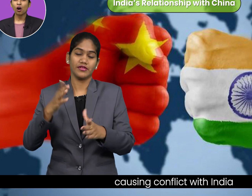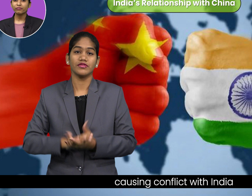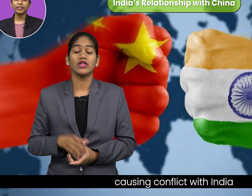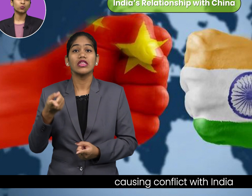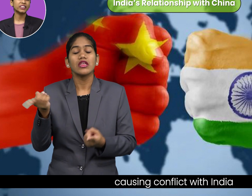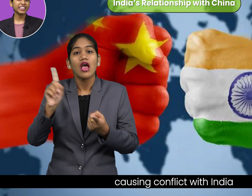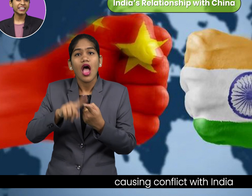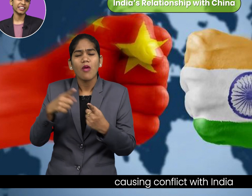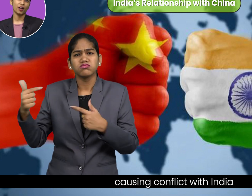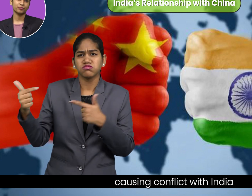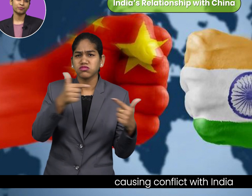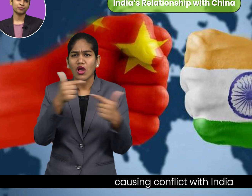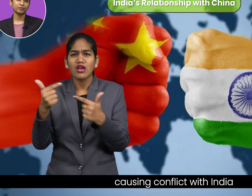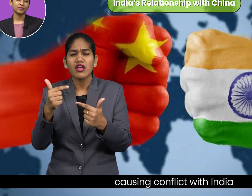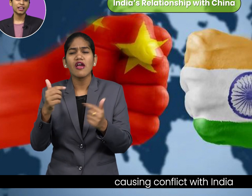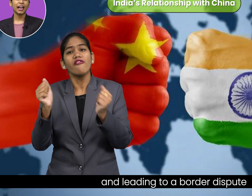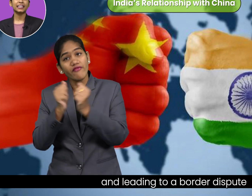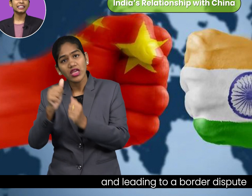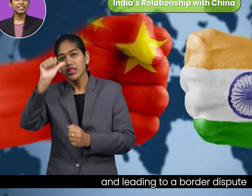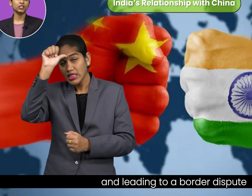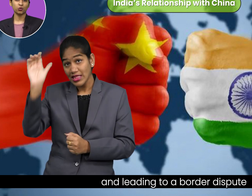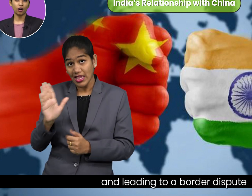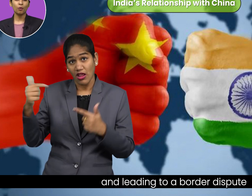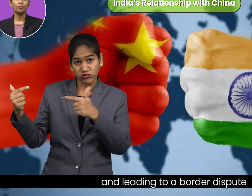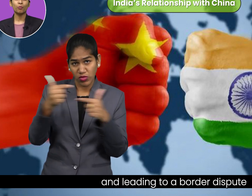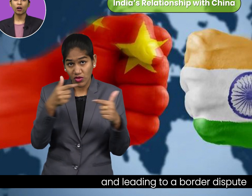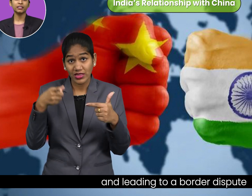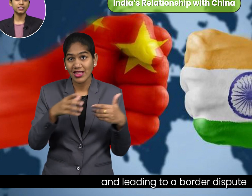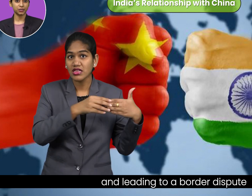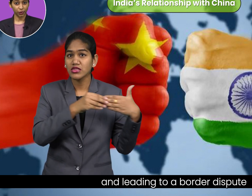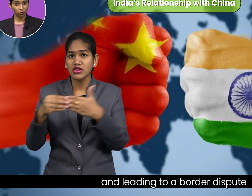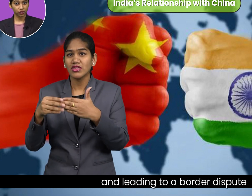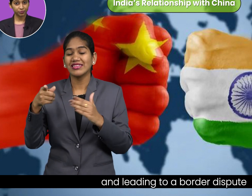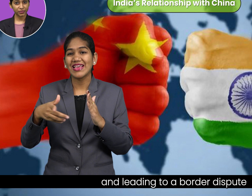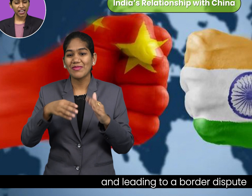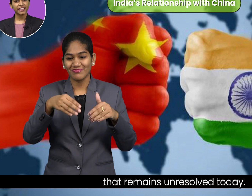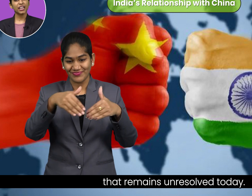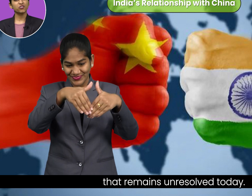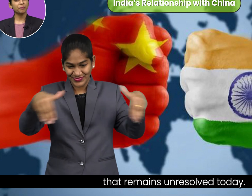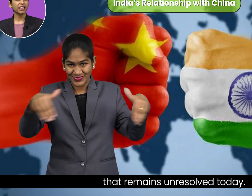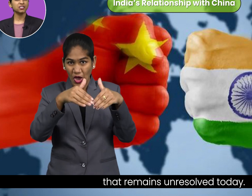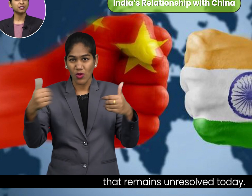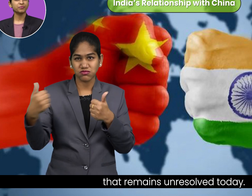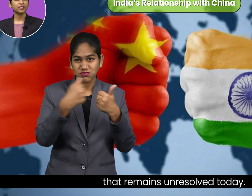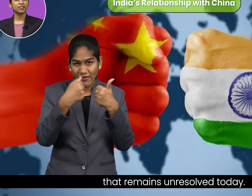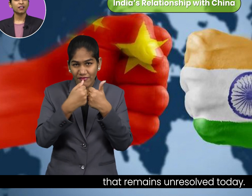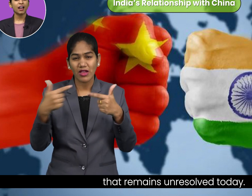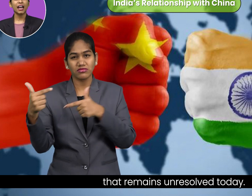causing conflict with India and leading to a border dispute that